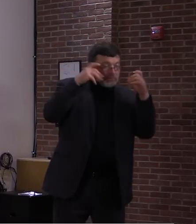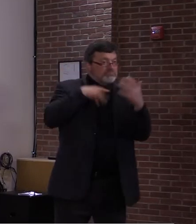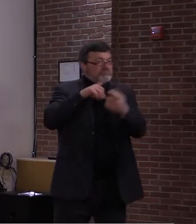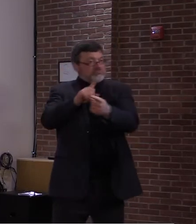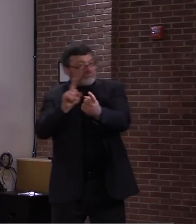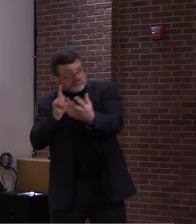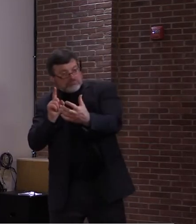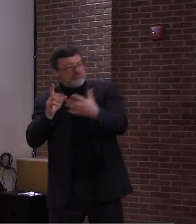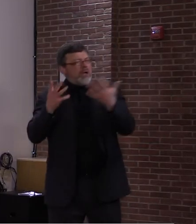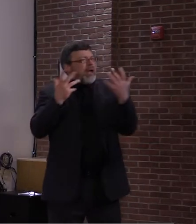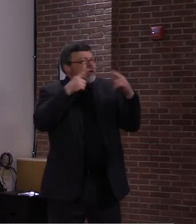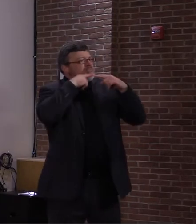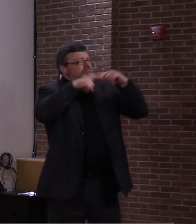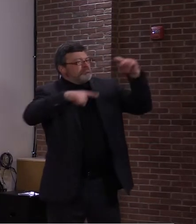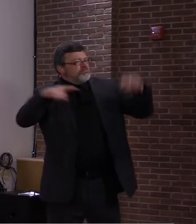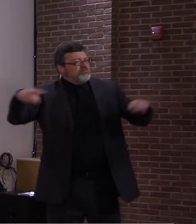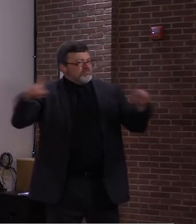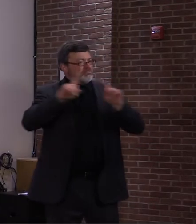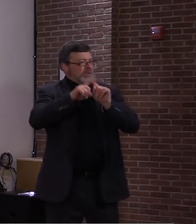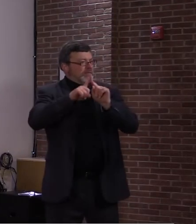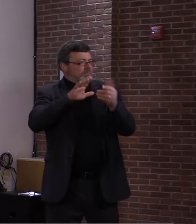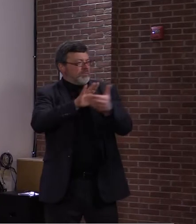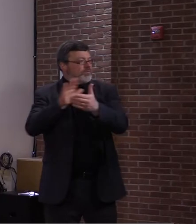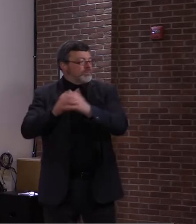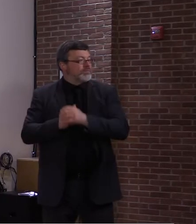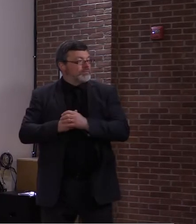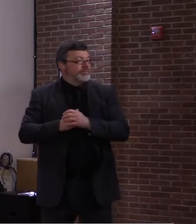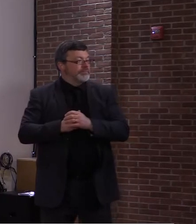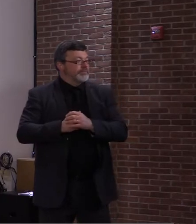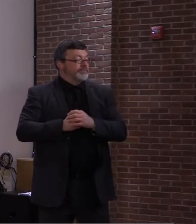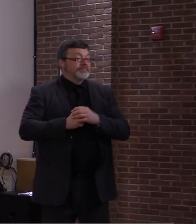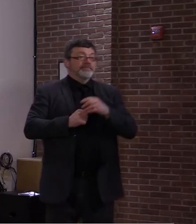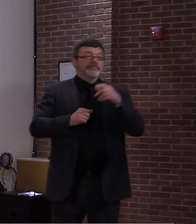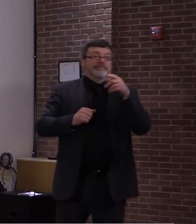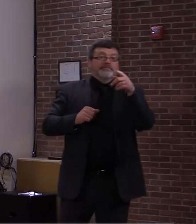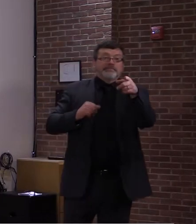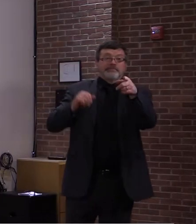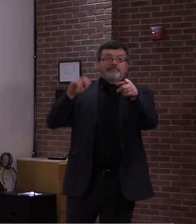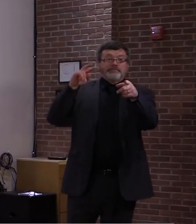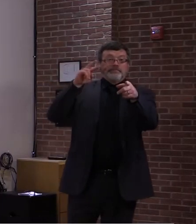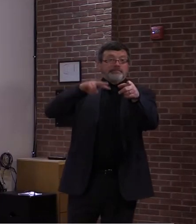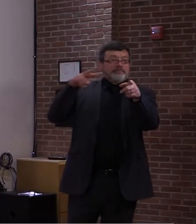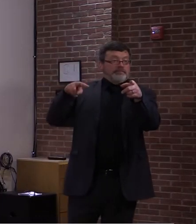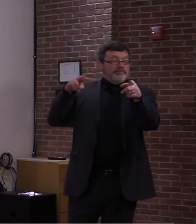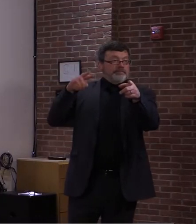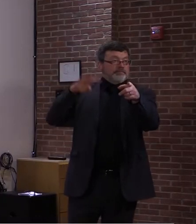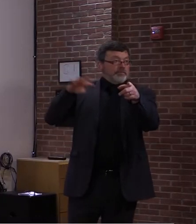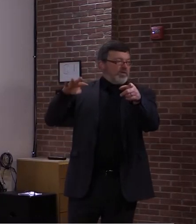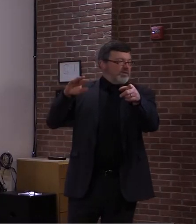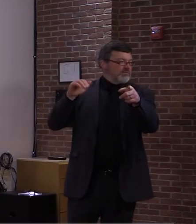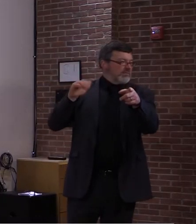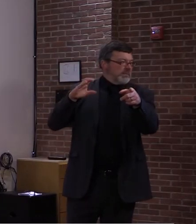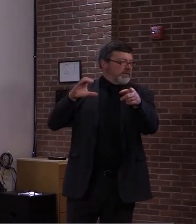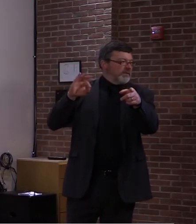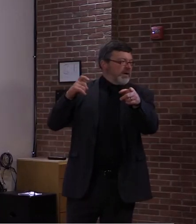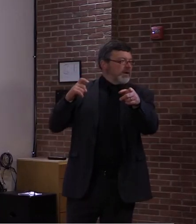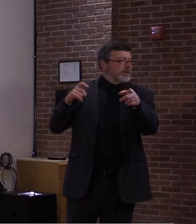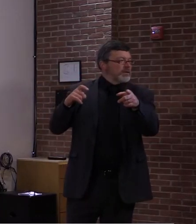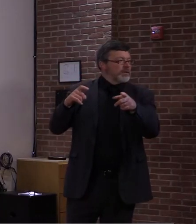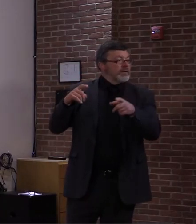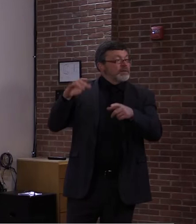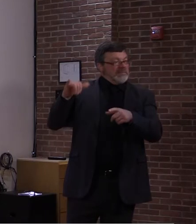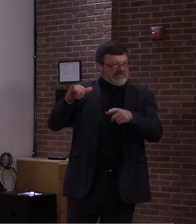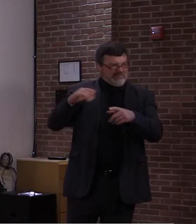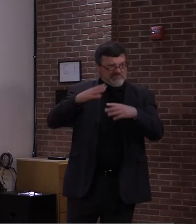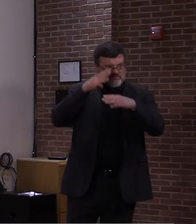Dr. Mark Levine, I know you were saying before that you guys received some packs of Paxlovin, you know, the antiviral pill. I guess for those who, you know, the community that